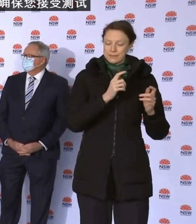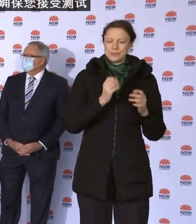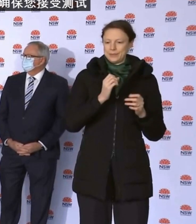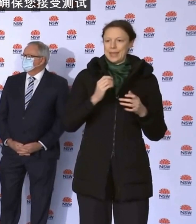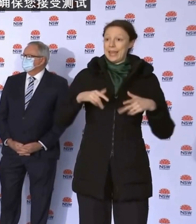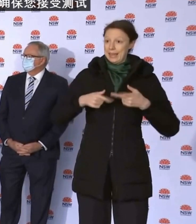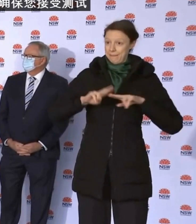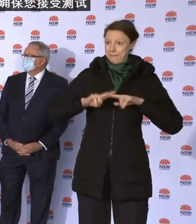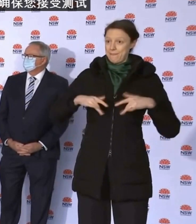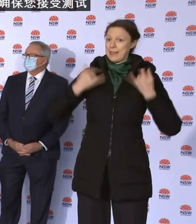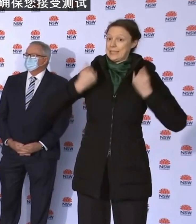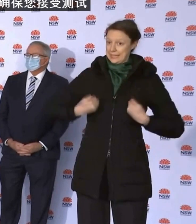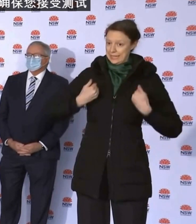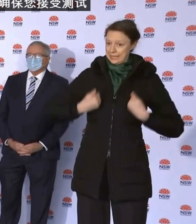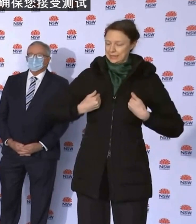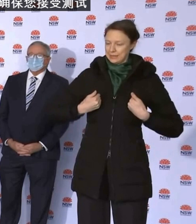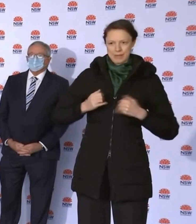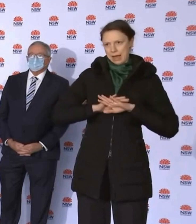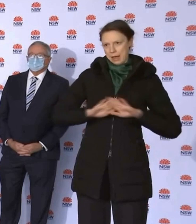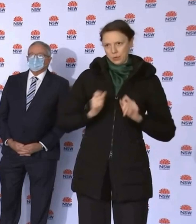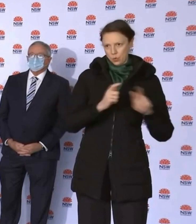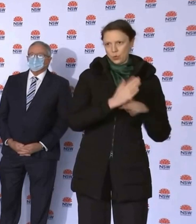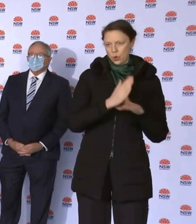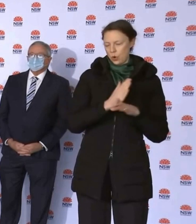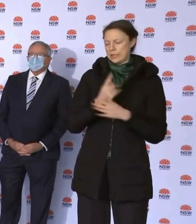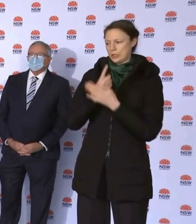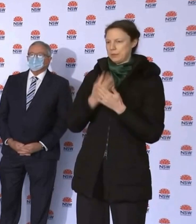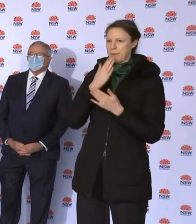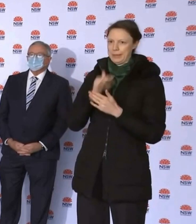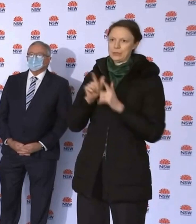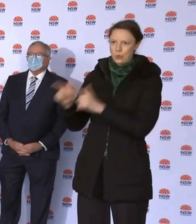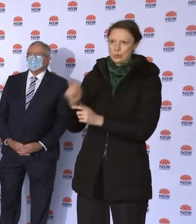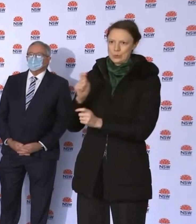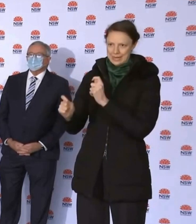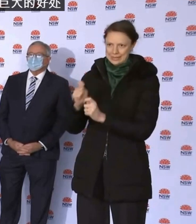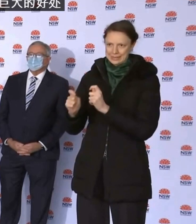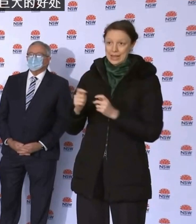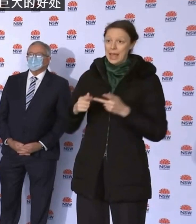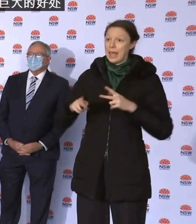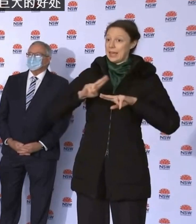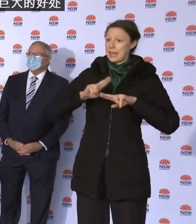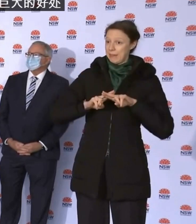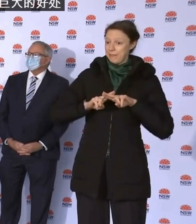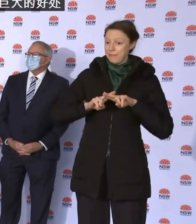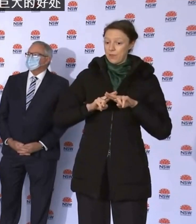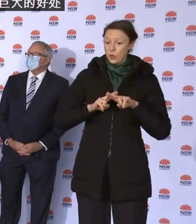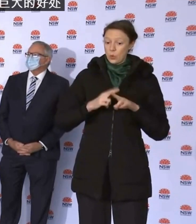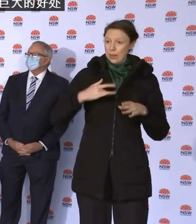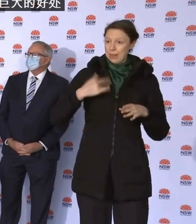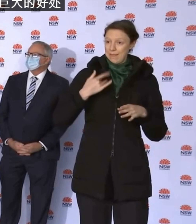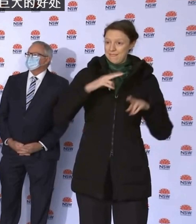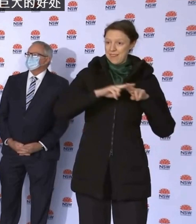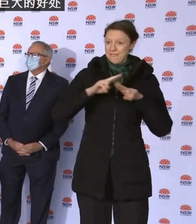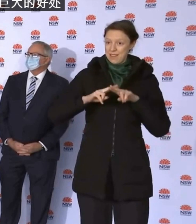particular, make sure you get tested every 3 days before you go to work. That is really providing